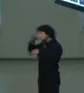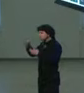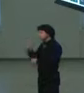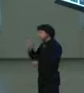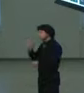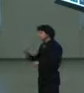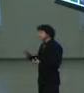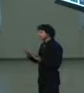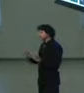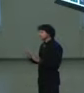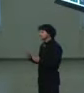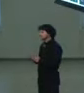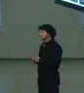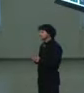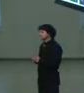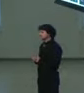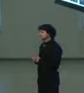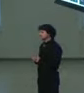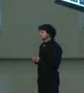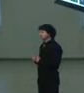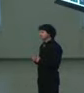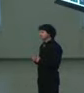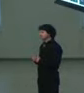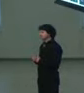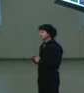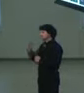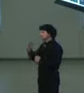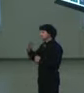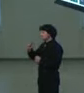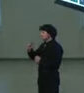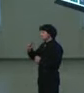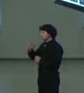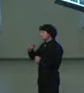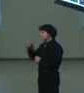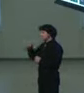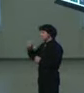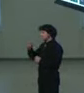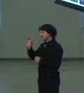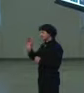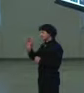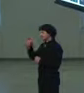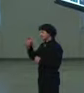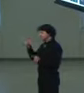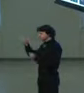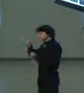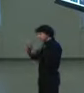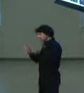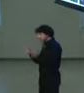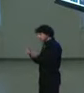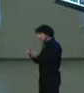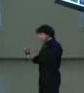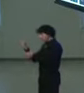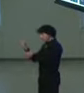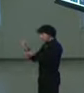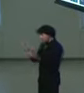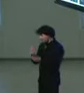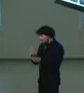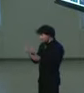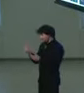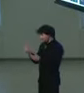Playmates came on board, and they designed the figurines for the property. But then they realized that they needed something